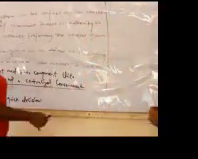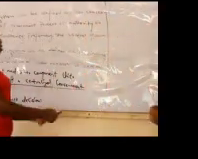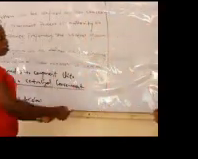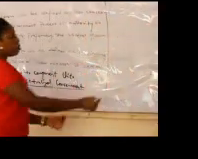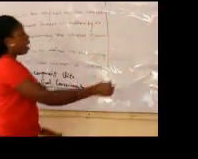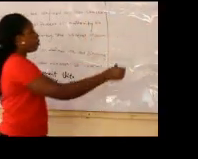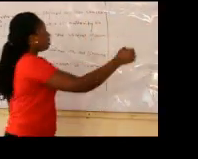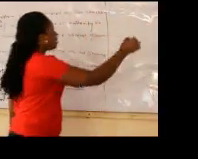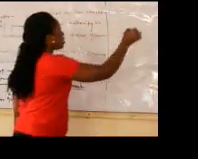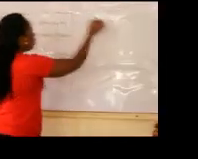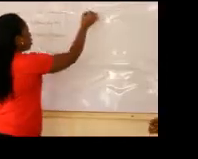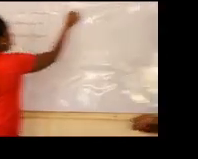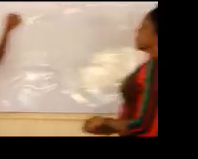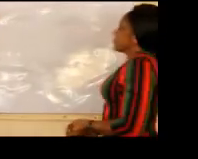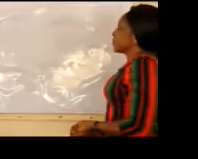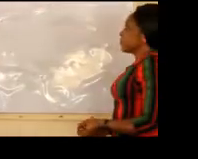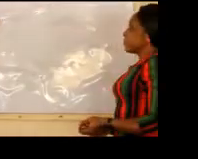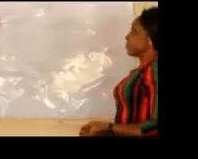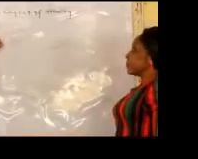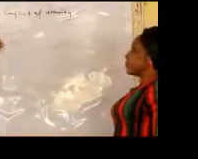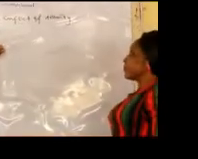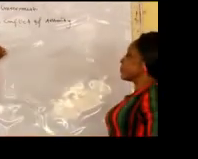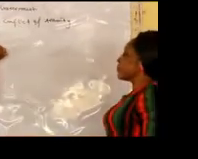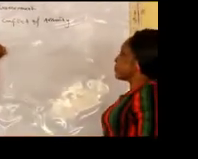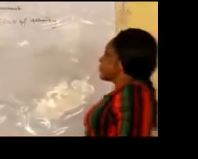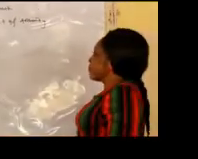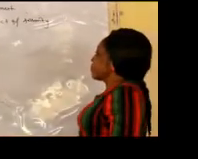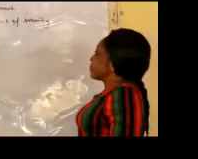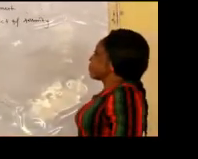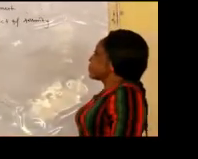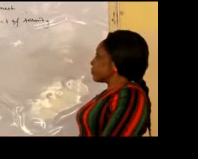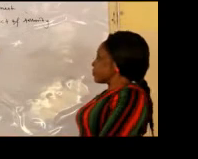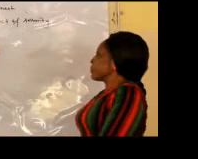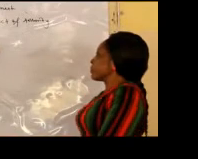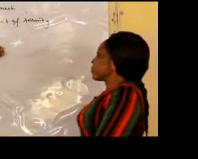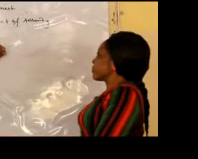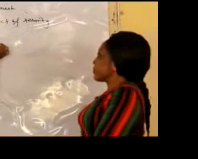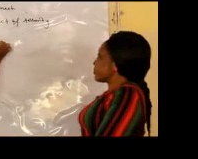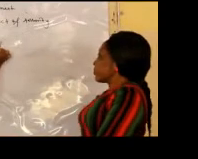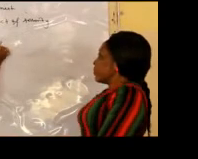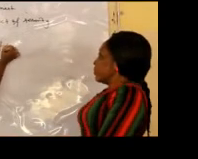us see some of the demerits of a centralized administration.